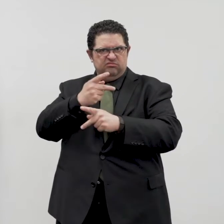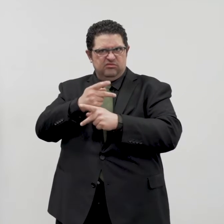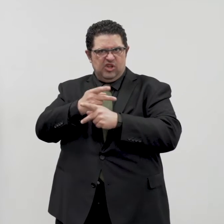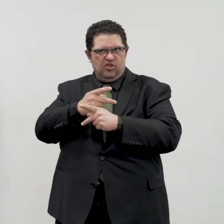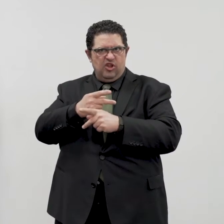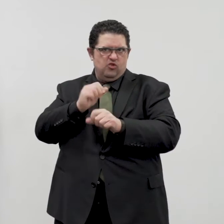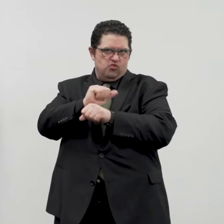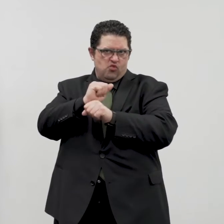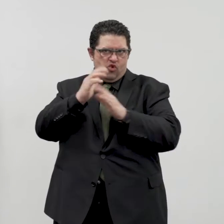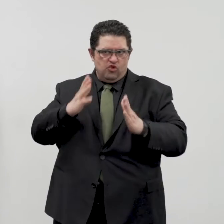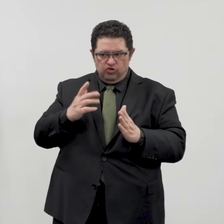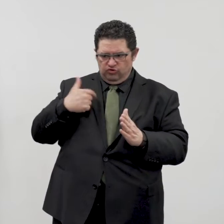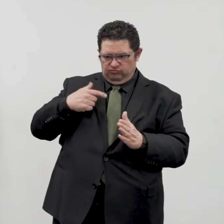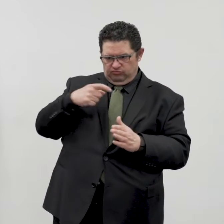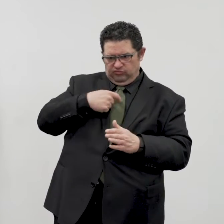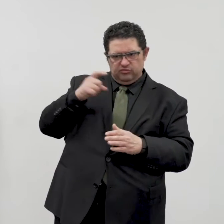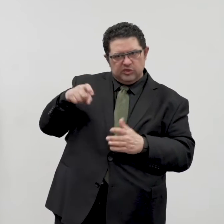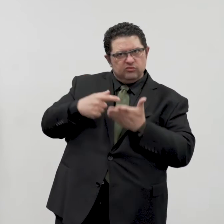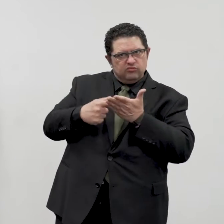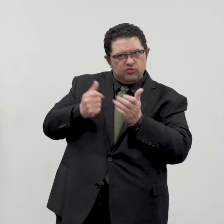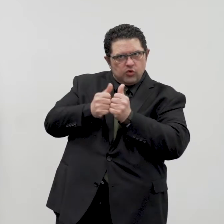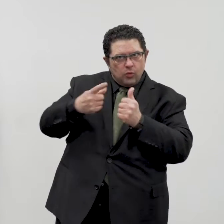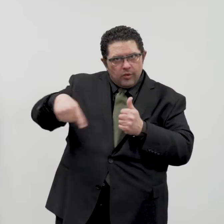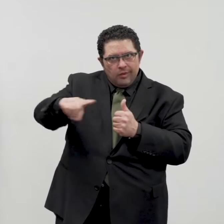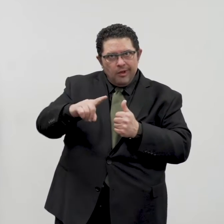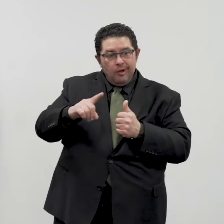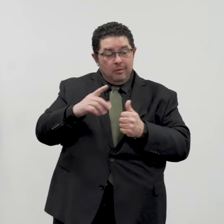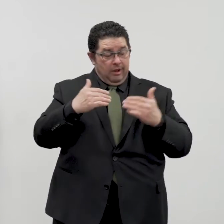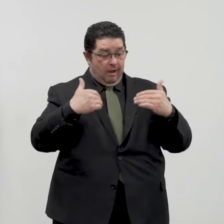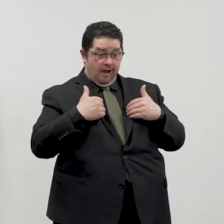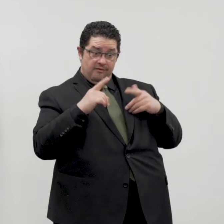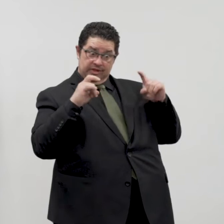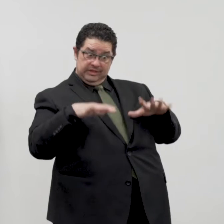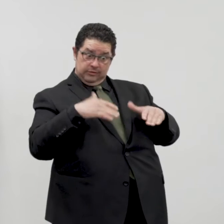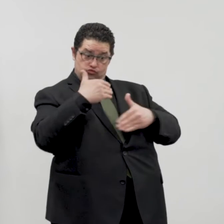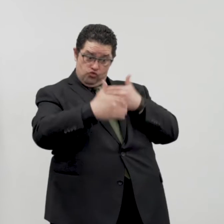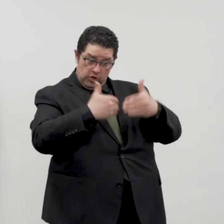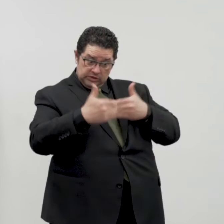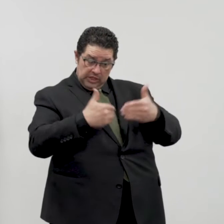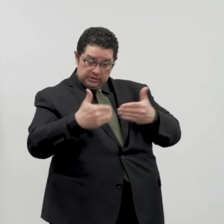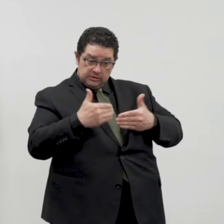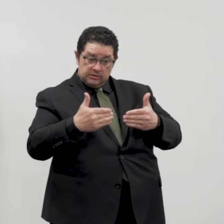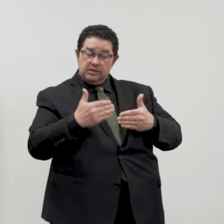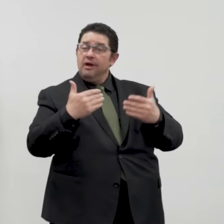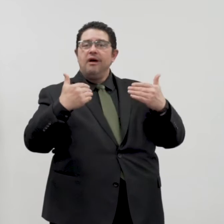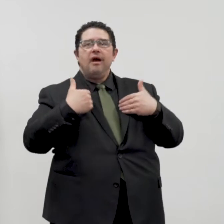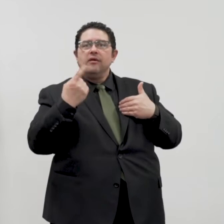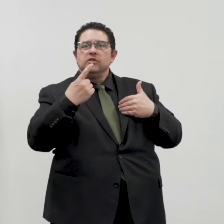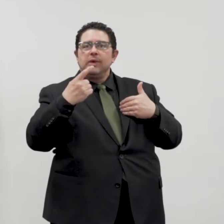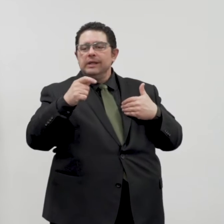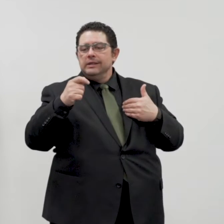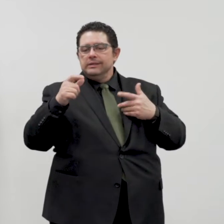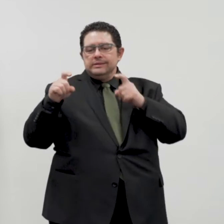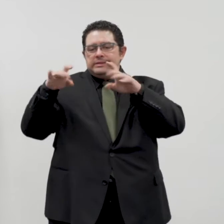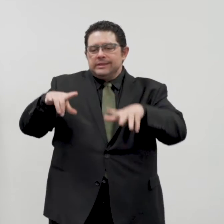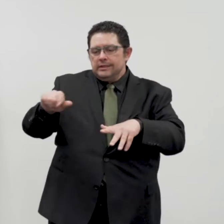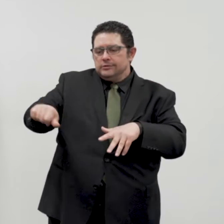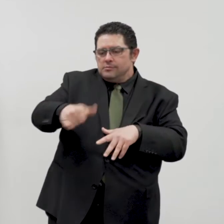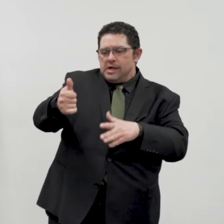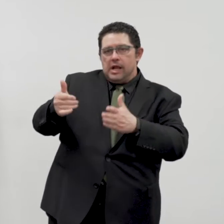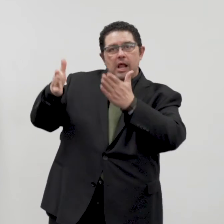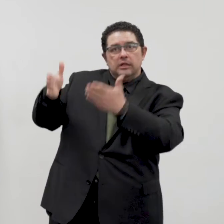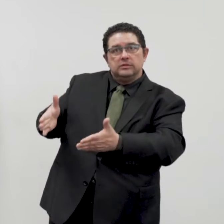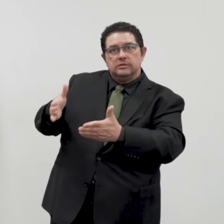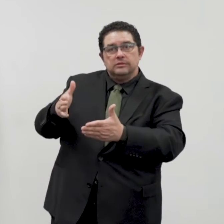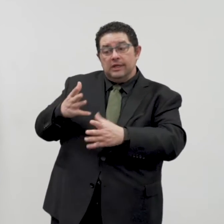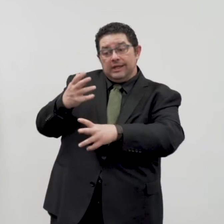the infrastructure to have that test processed, to take that test, to have someone test someone else to get those test results,